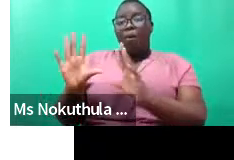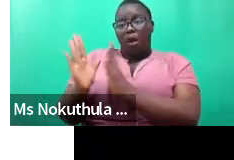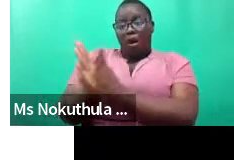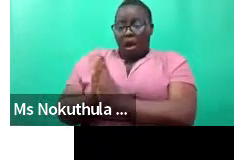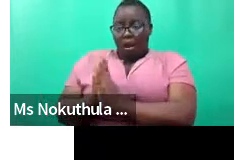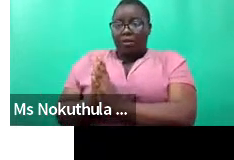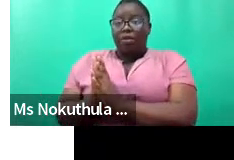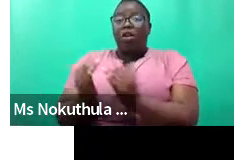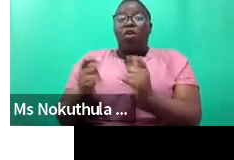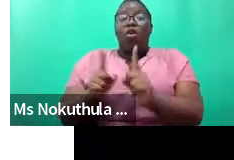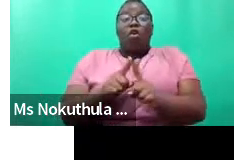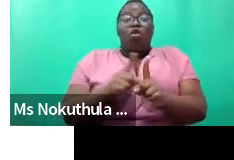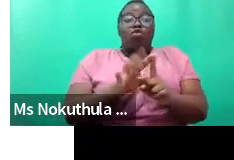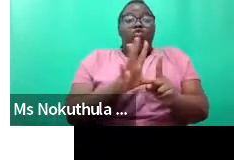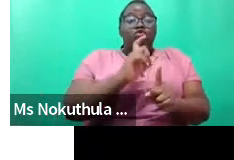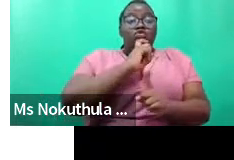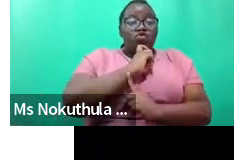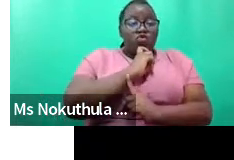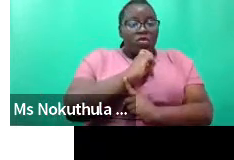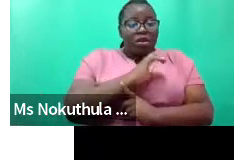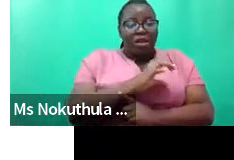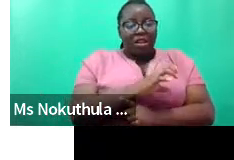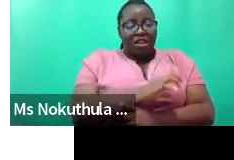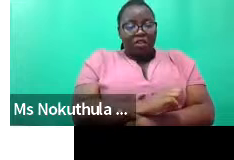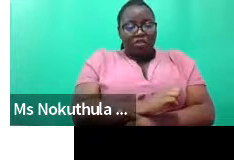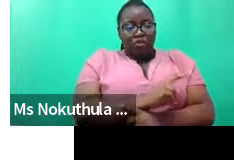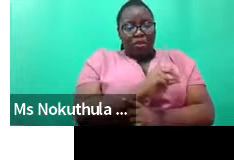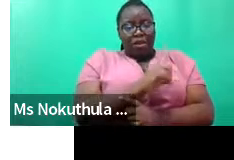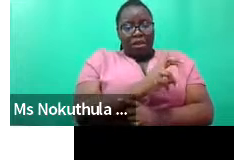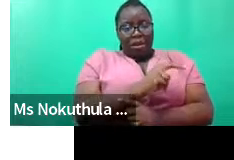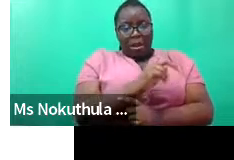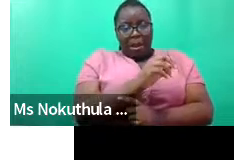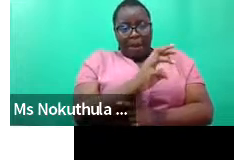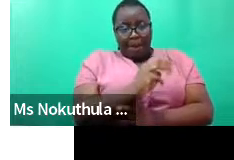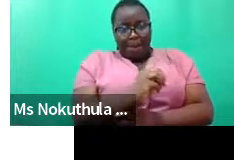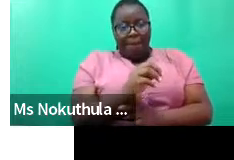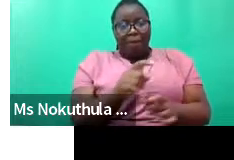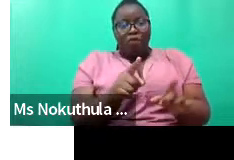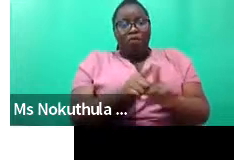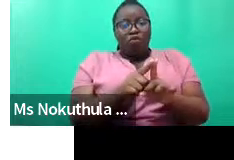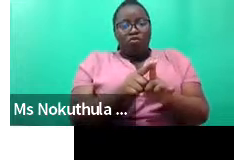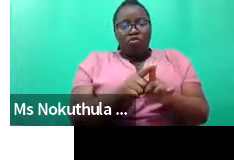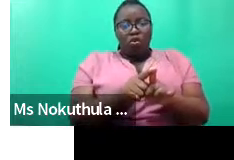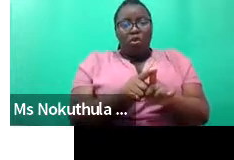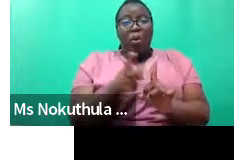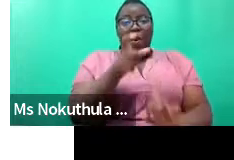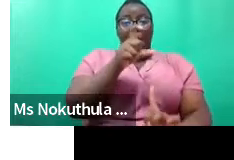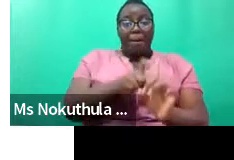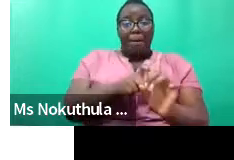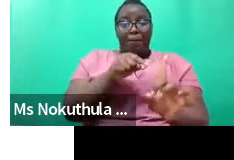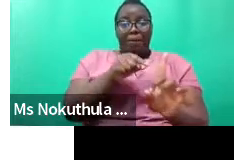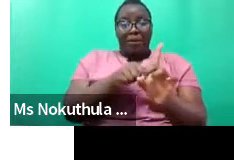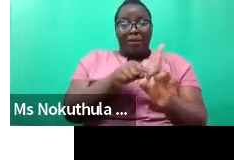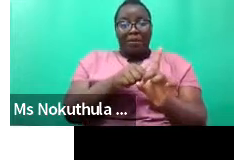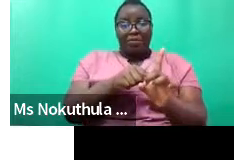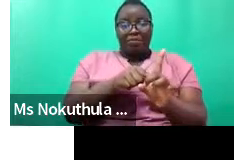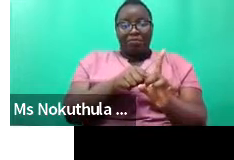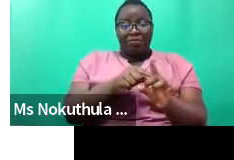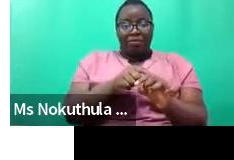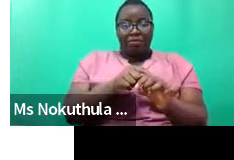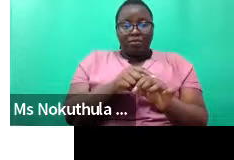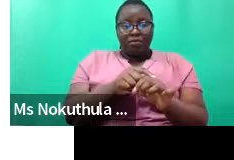using pseudonym during the interview and when labeling the audio file so that the participants could not be associated with the